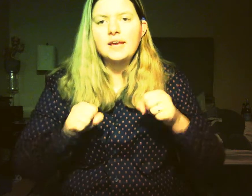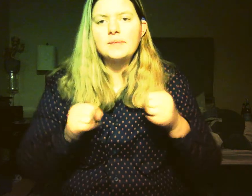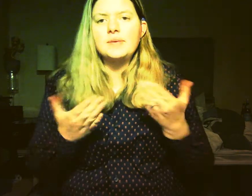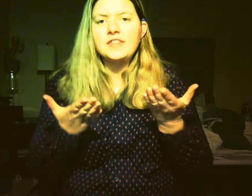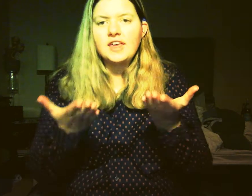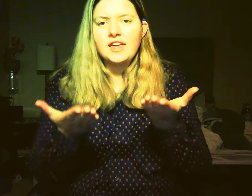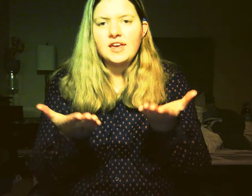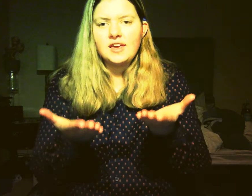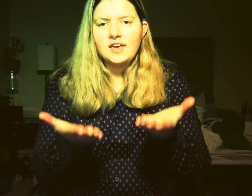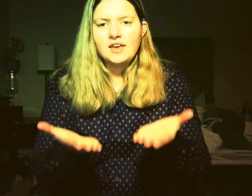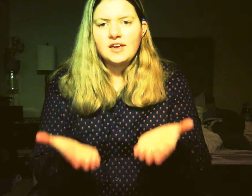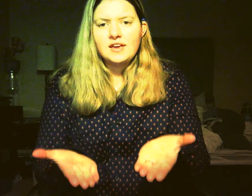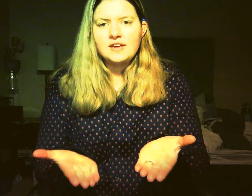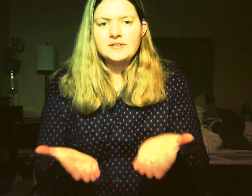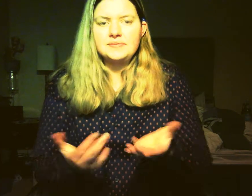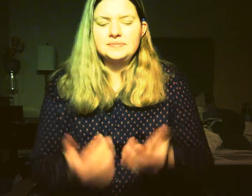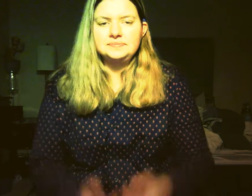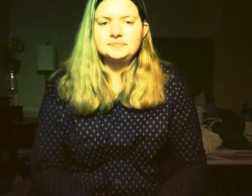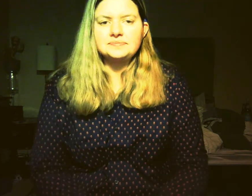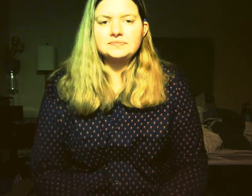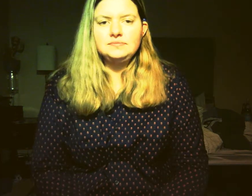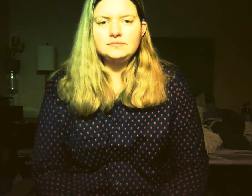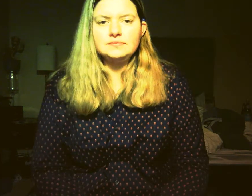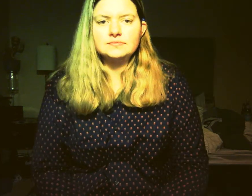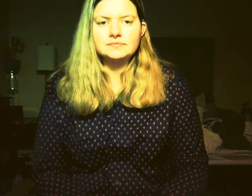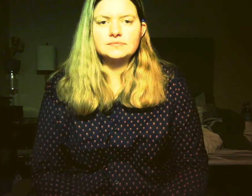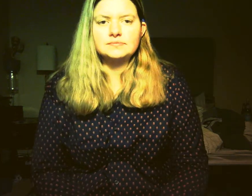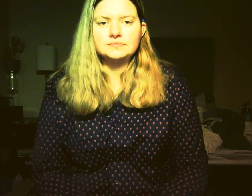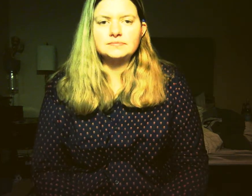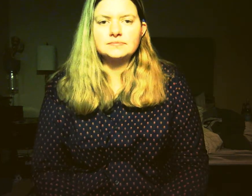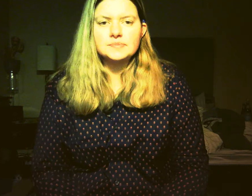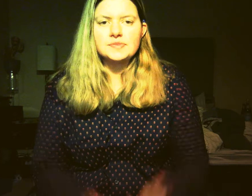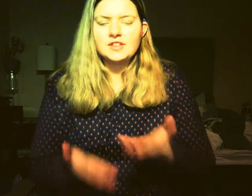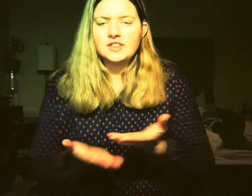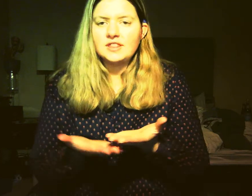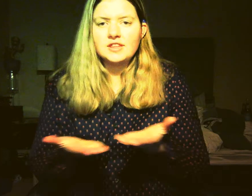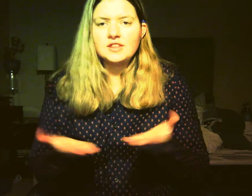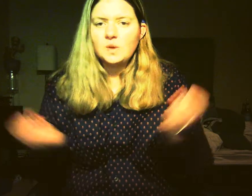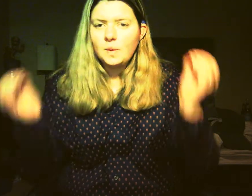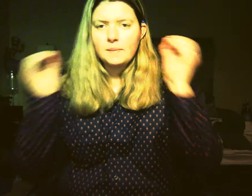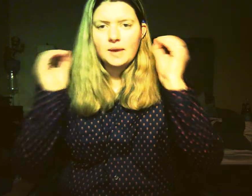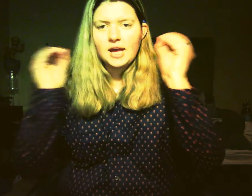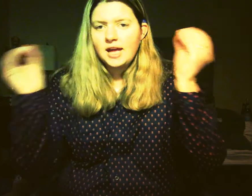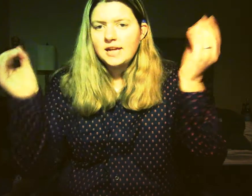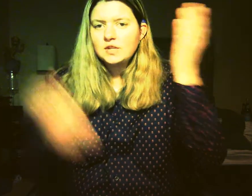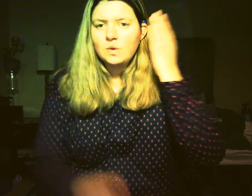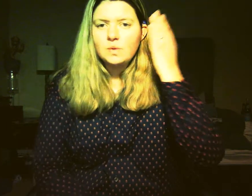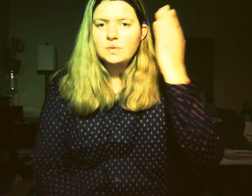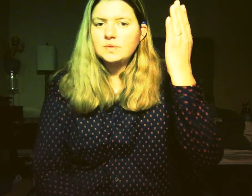take me there, things nobody knows,